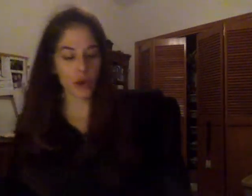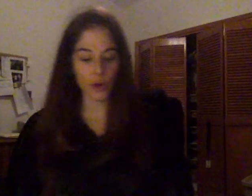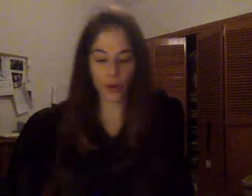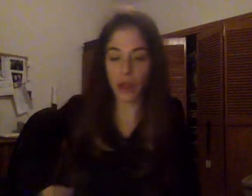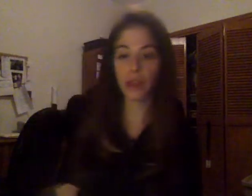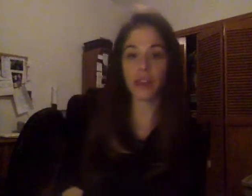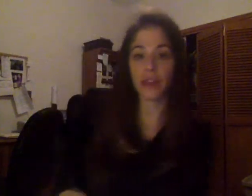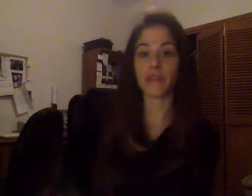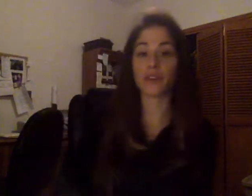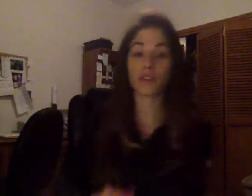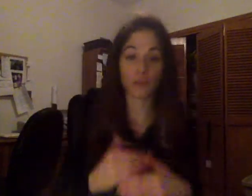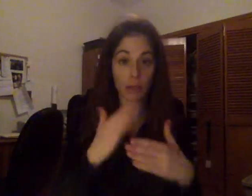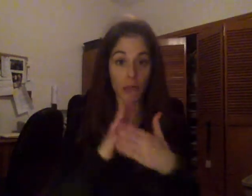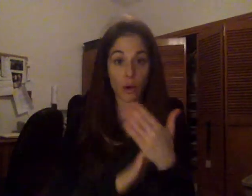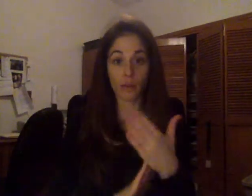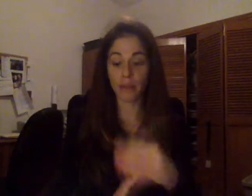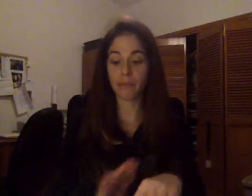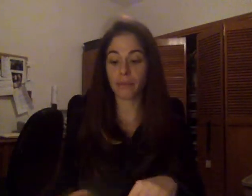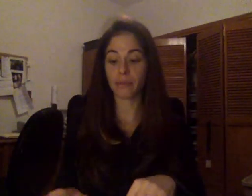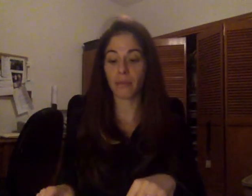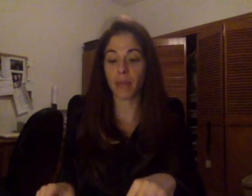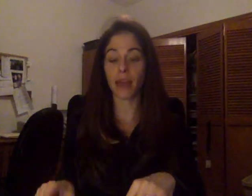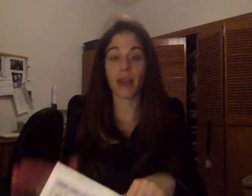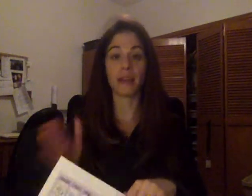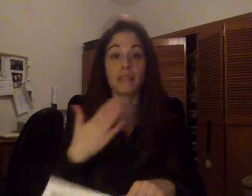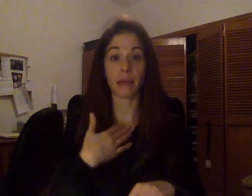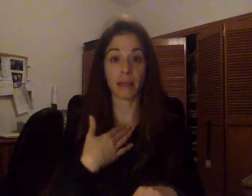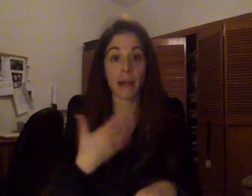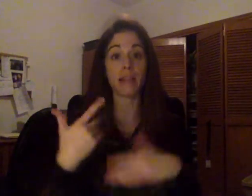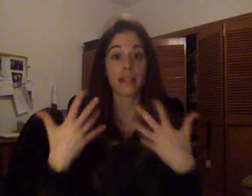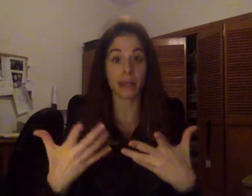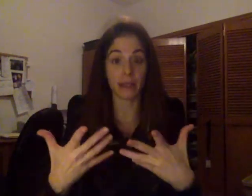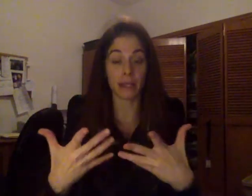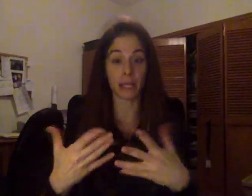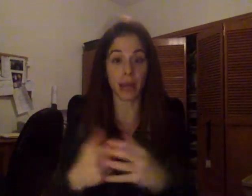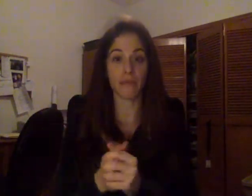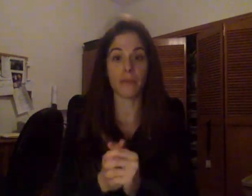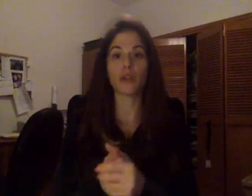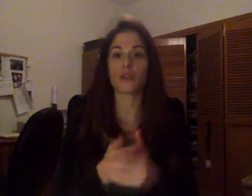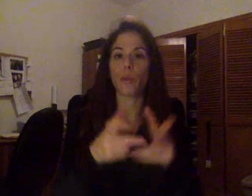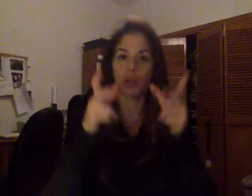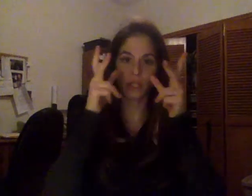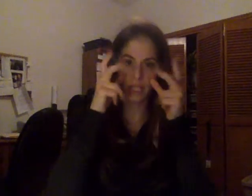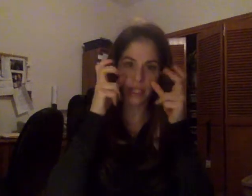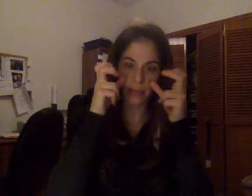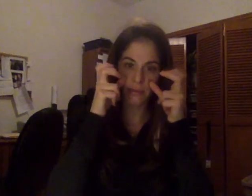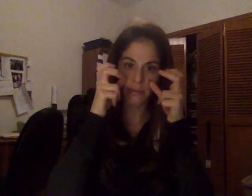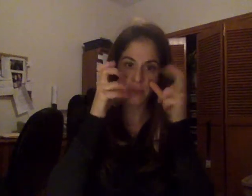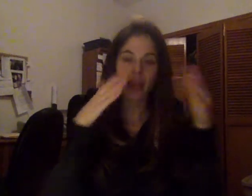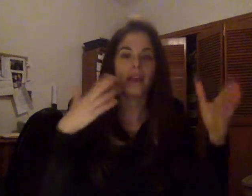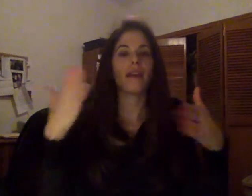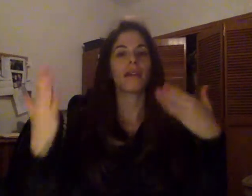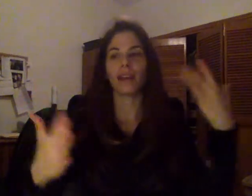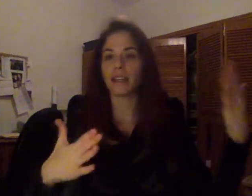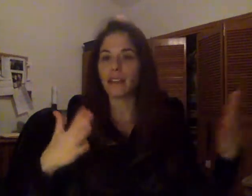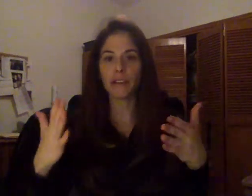So the first one, I'm going to go over them and speak them and sign them at the same time. So I wanted you to see them, kind of get a feel for